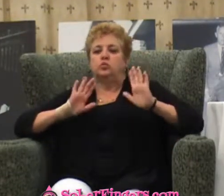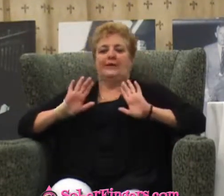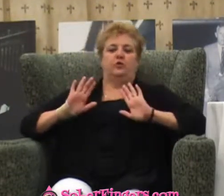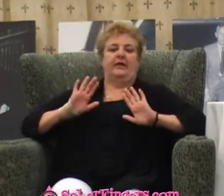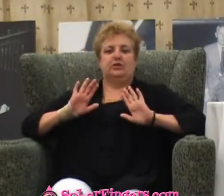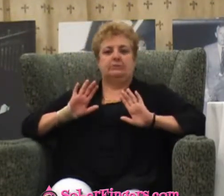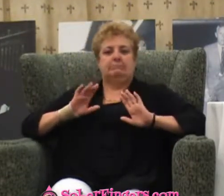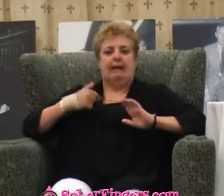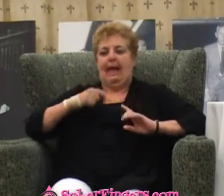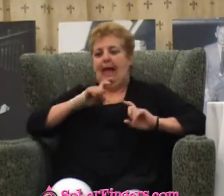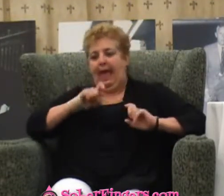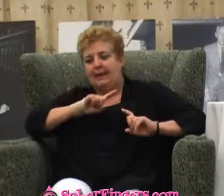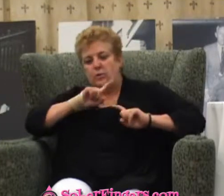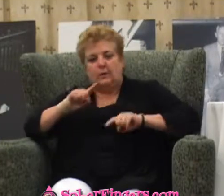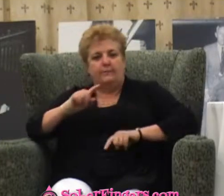own terms.